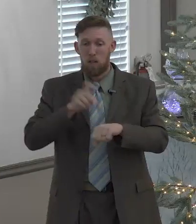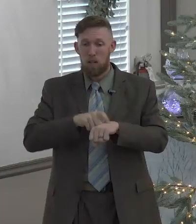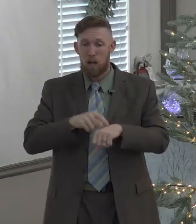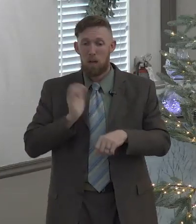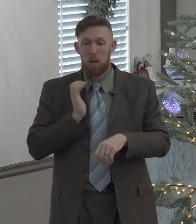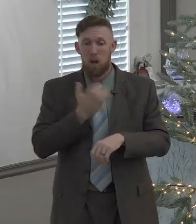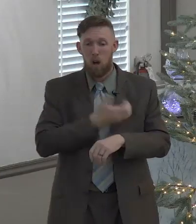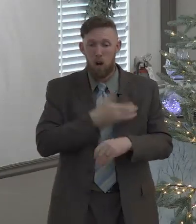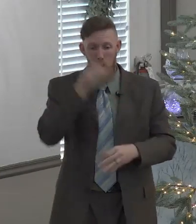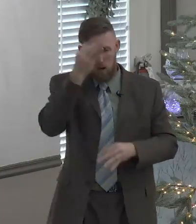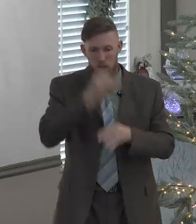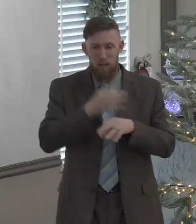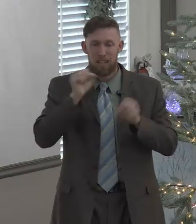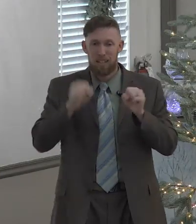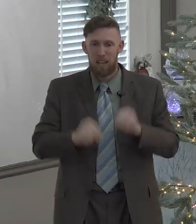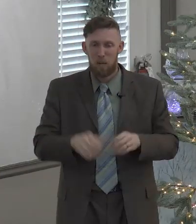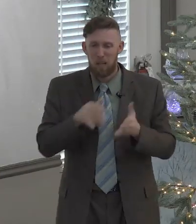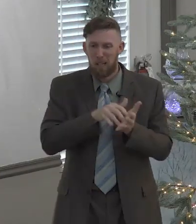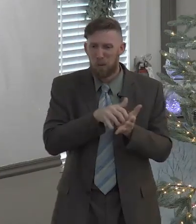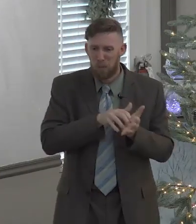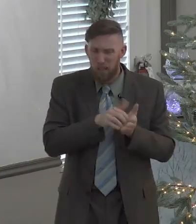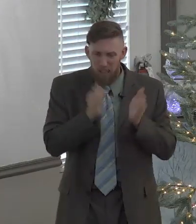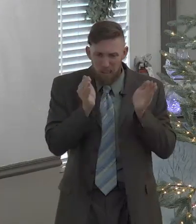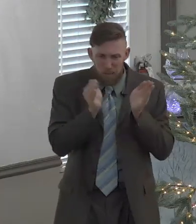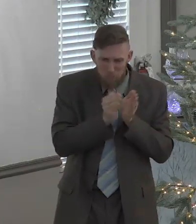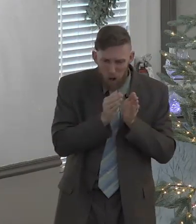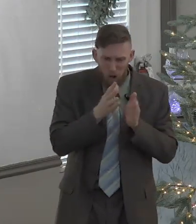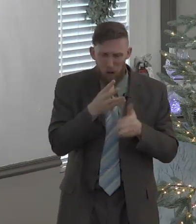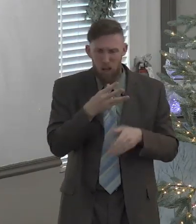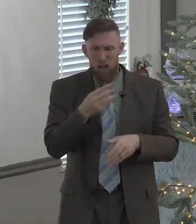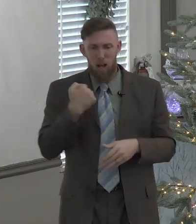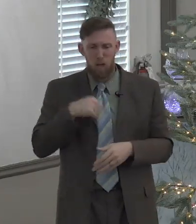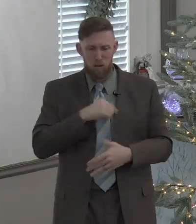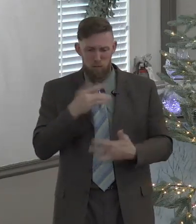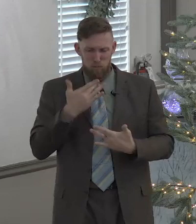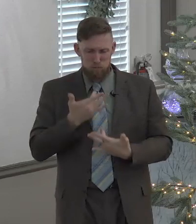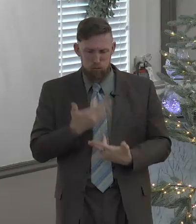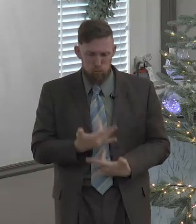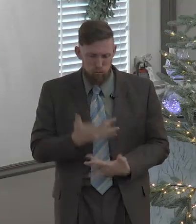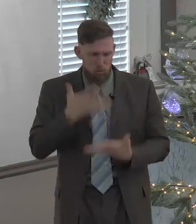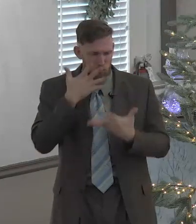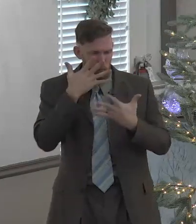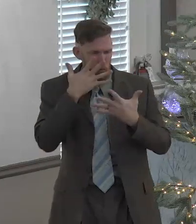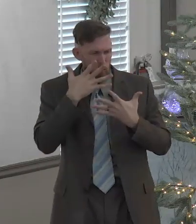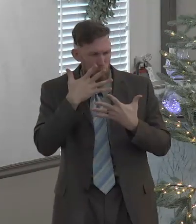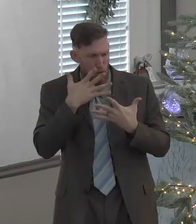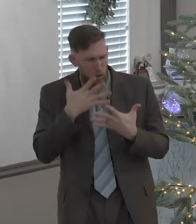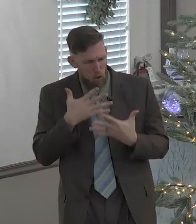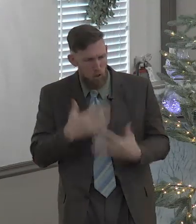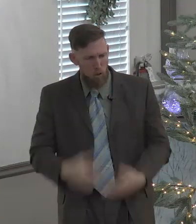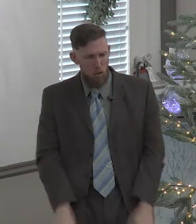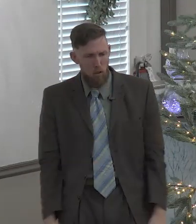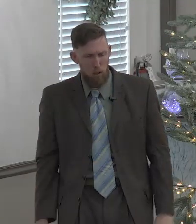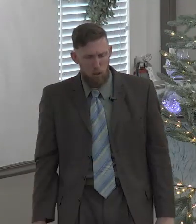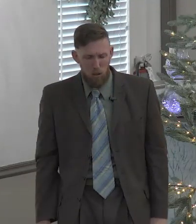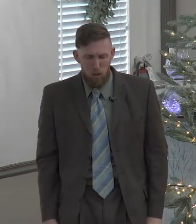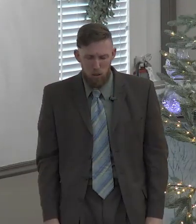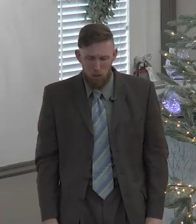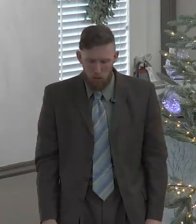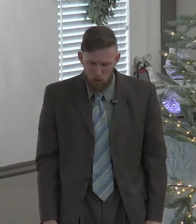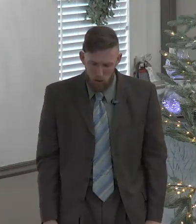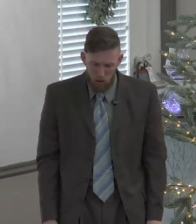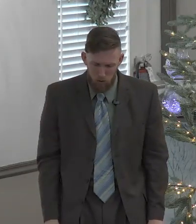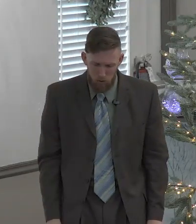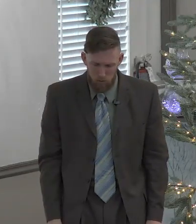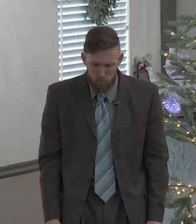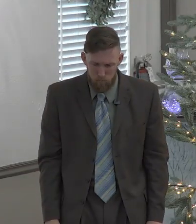Jairus is a picture of times when our faith is just very weak and very small and we're discouraged and we're